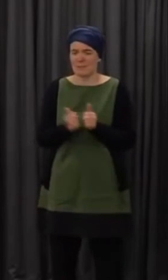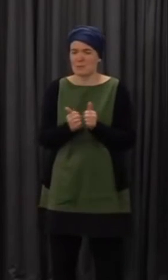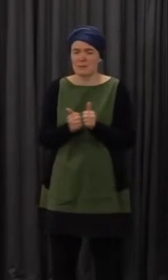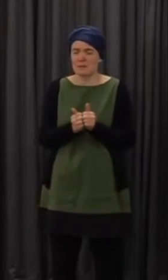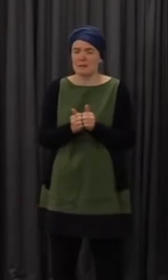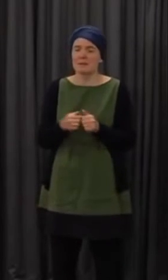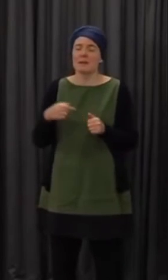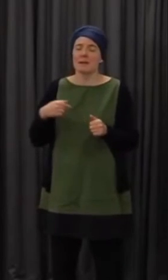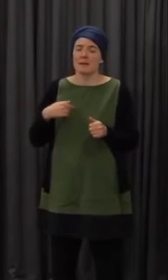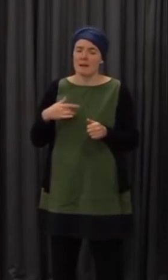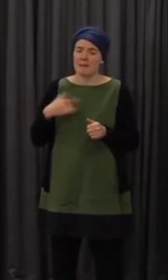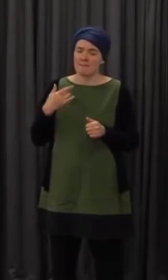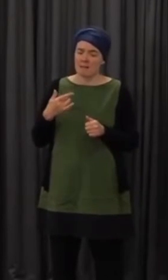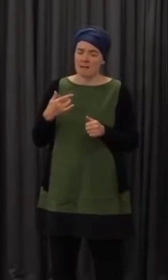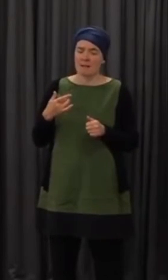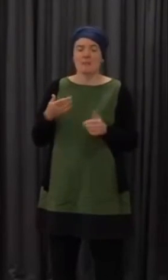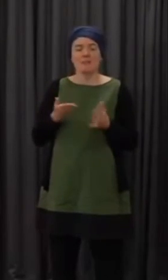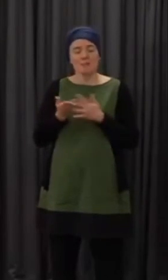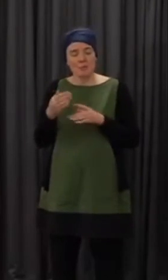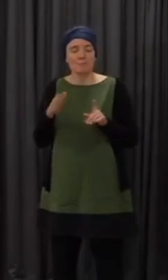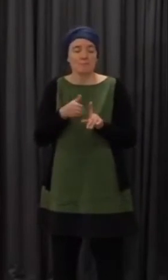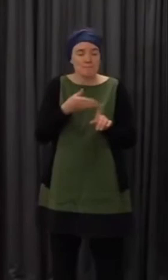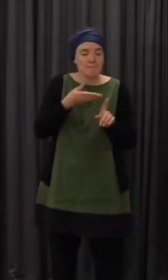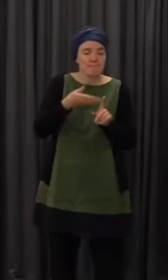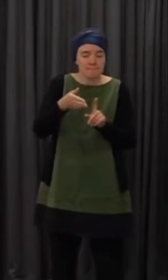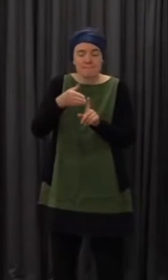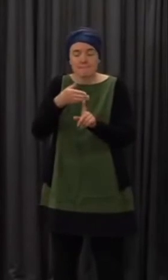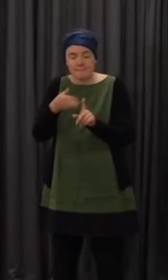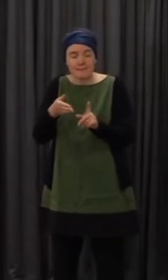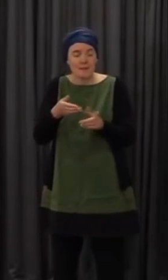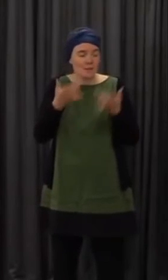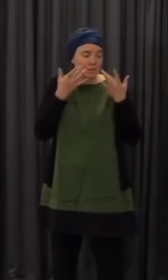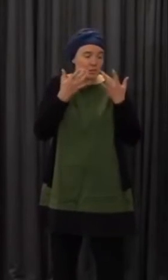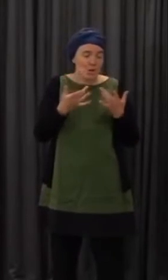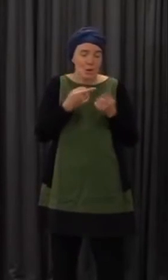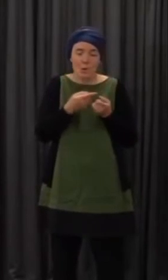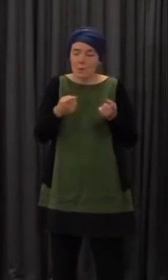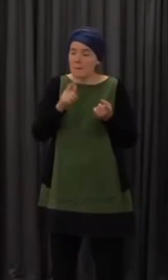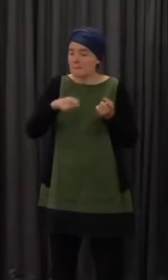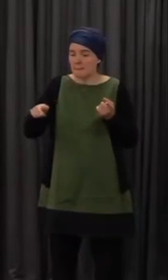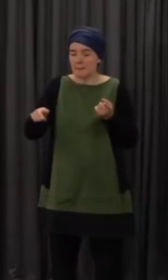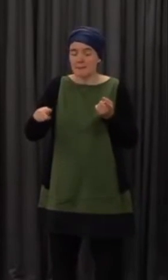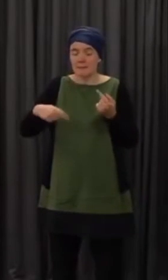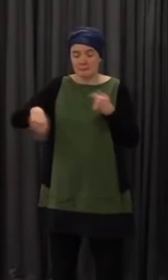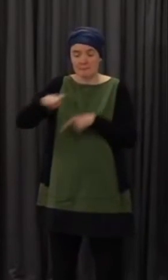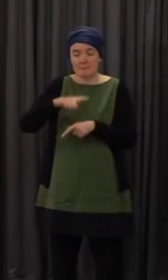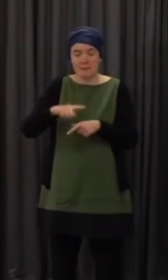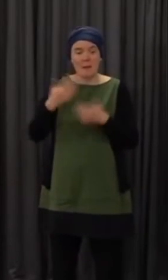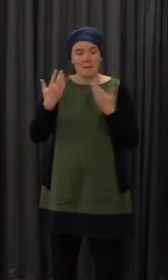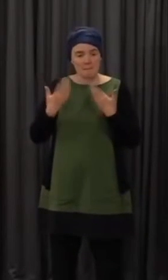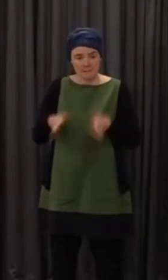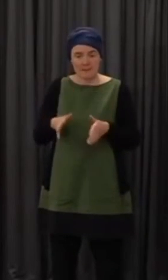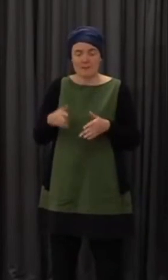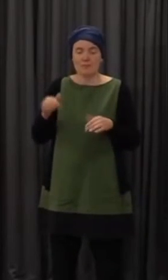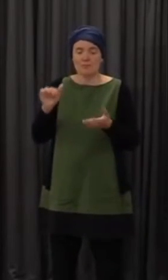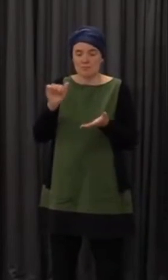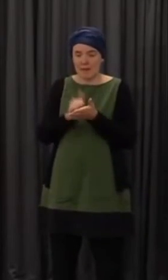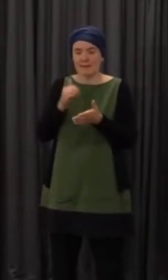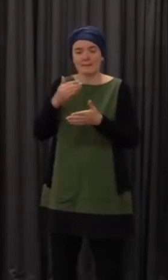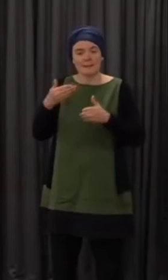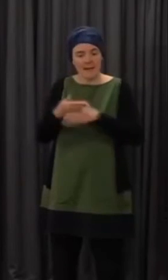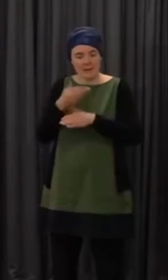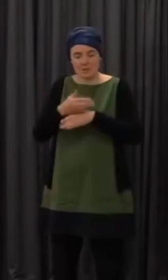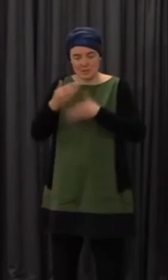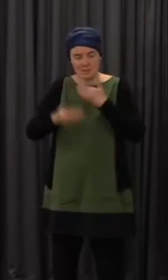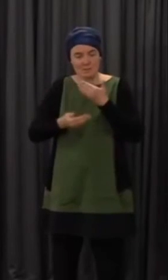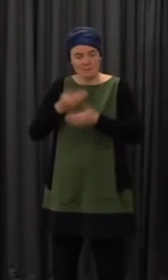to move by persuasion, to be able to demonstrate to people that we have done the right things, that their child will be